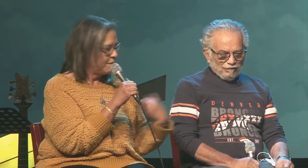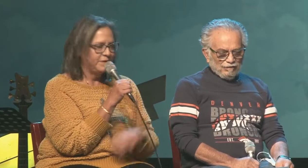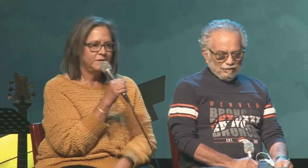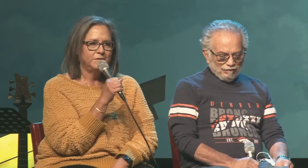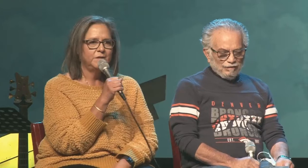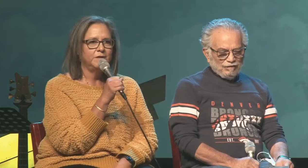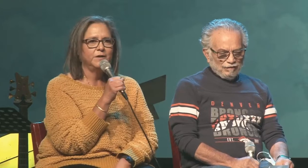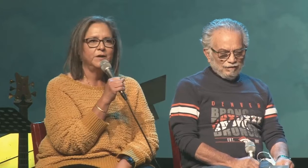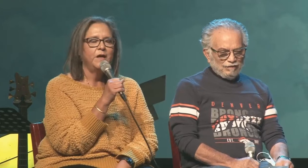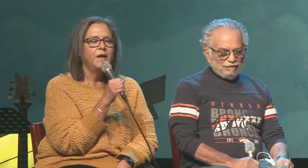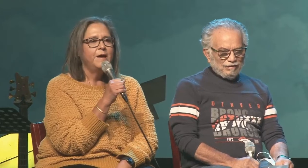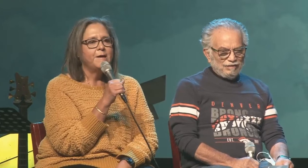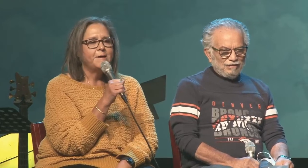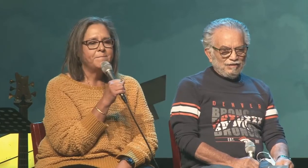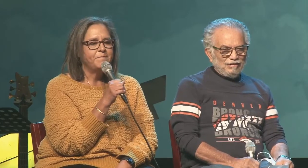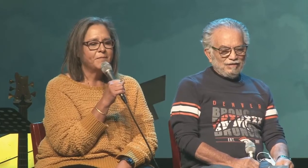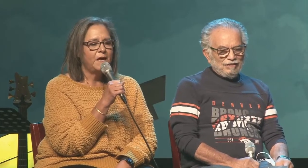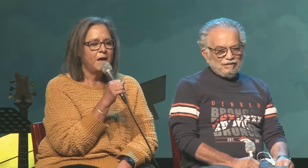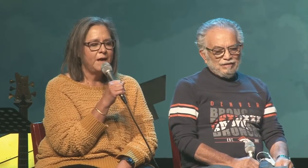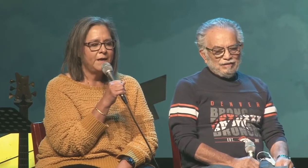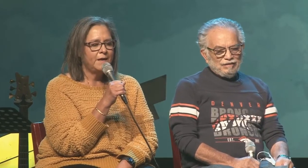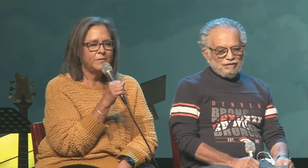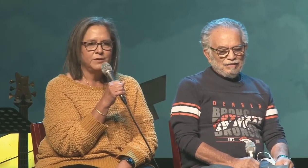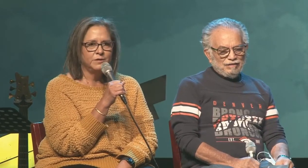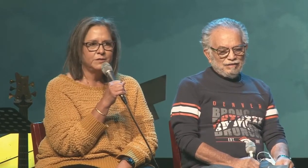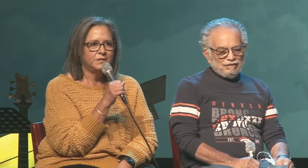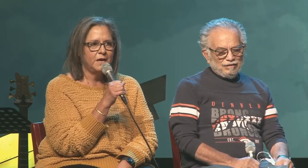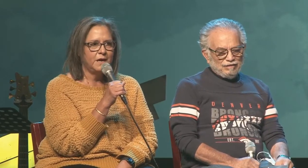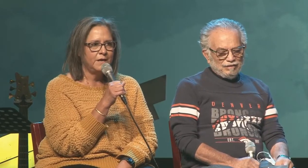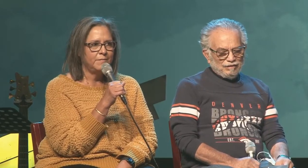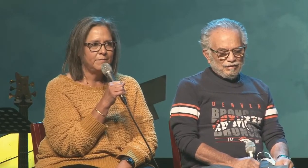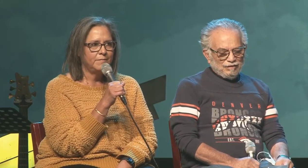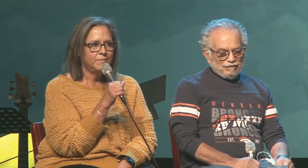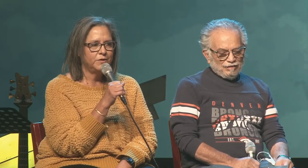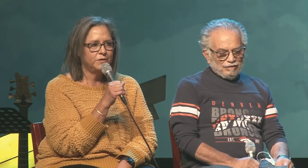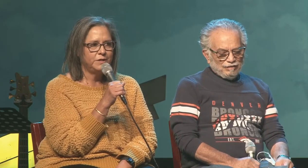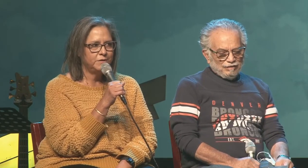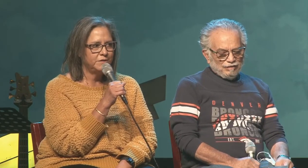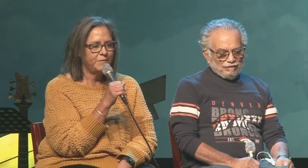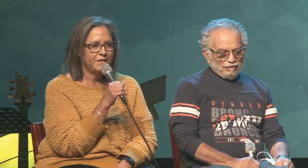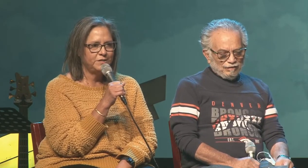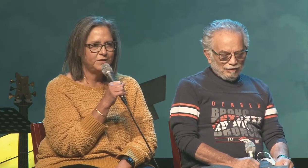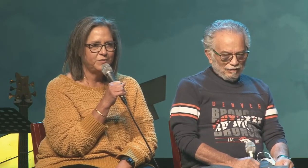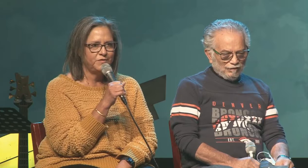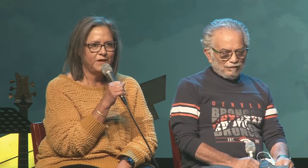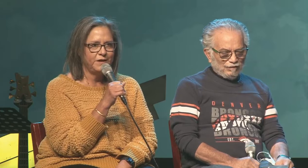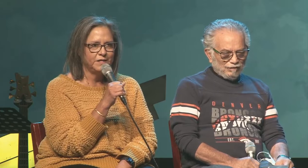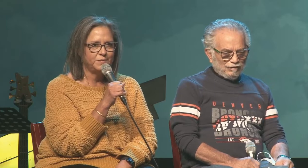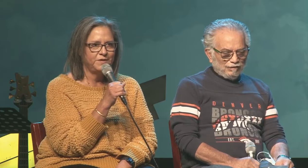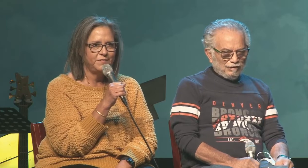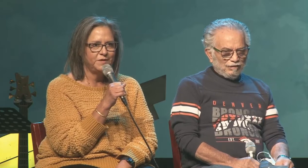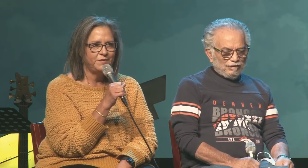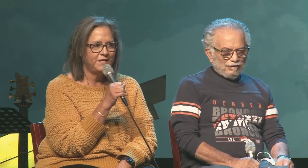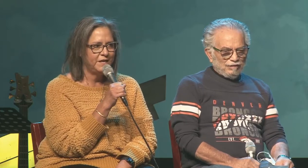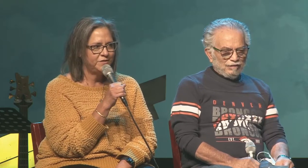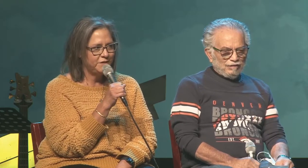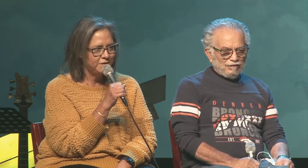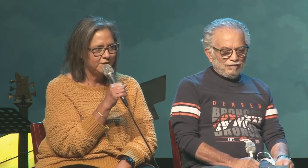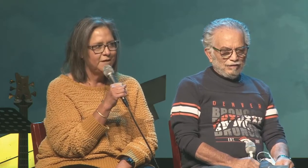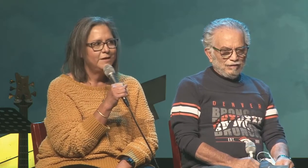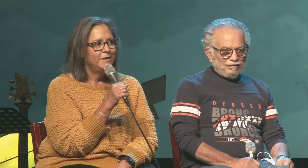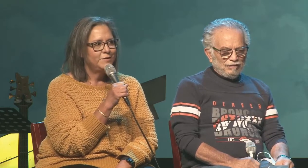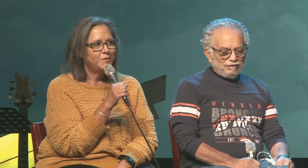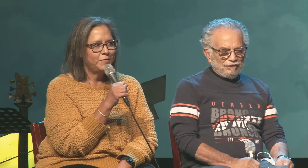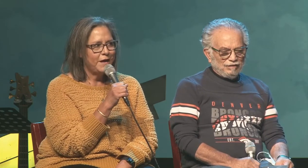been coming longer. I am a nurse. I am currently the nurse manager at Poudre Valley Hospital for the pediatric